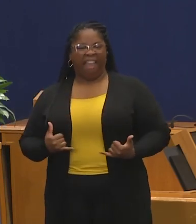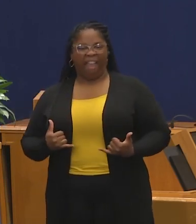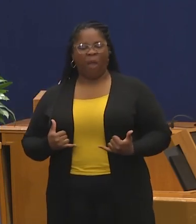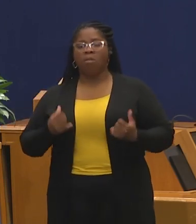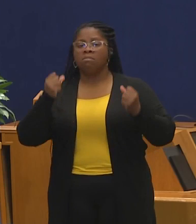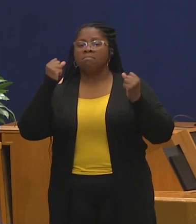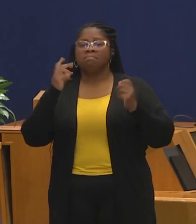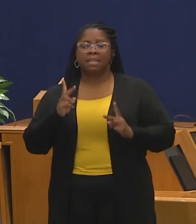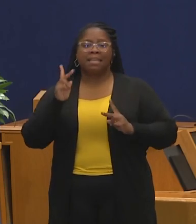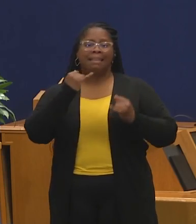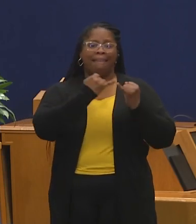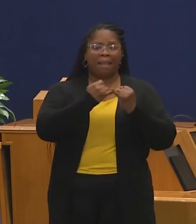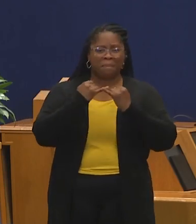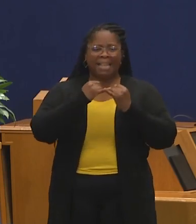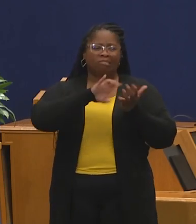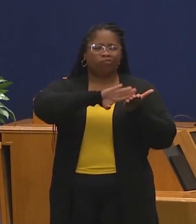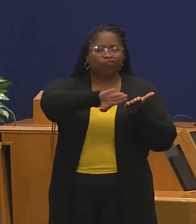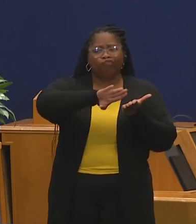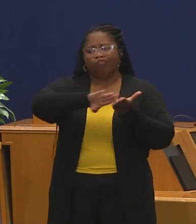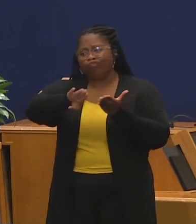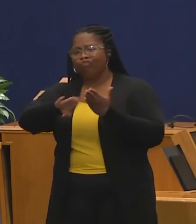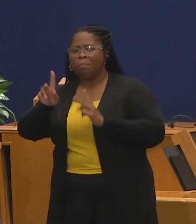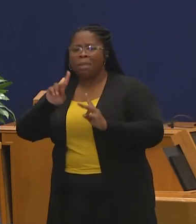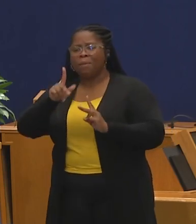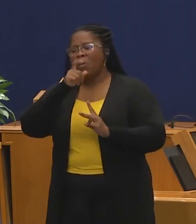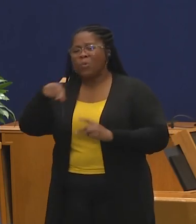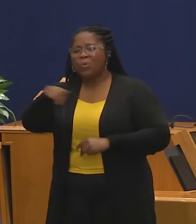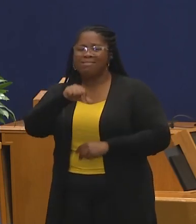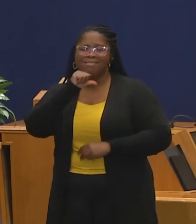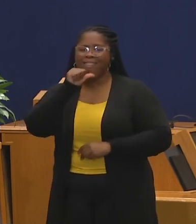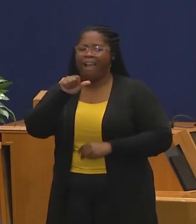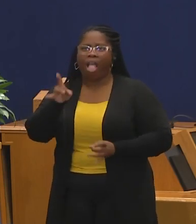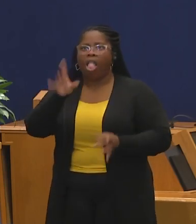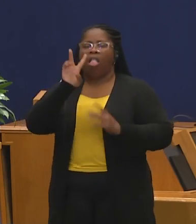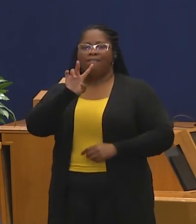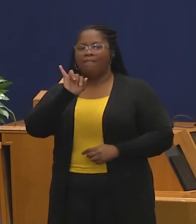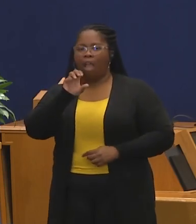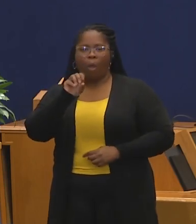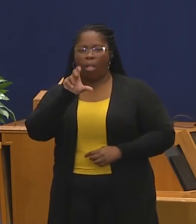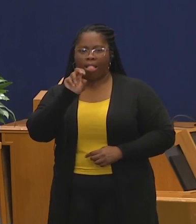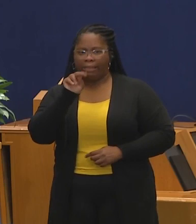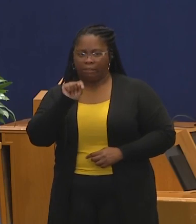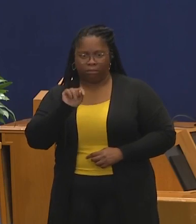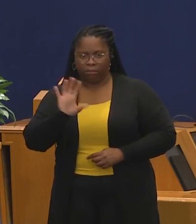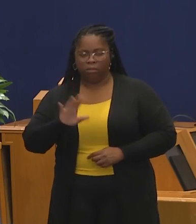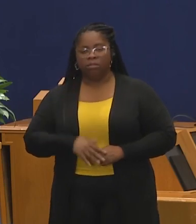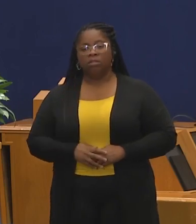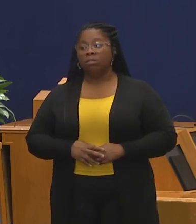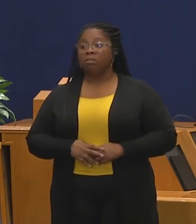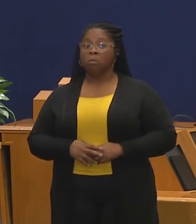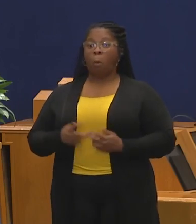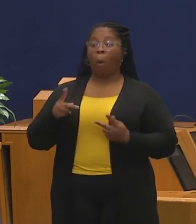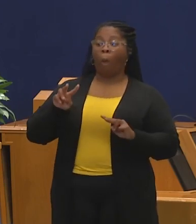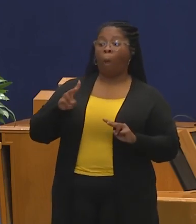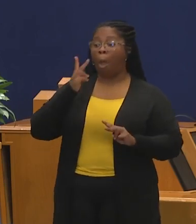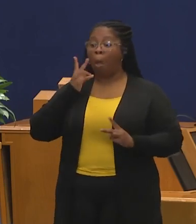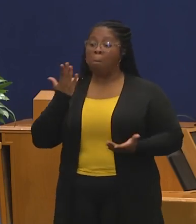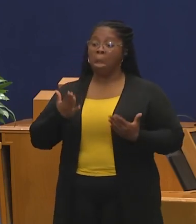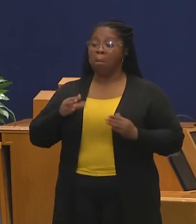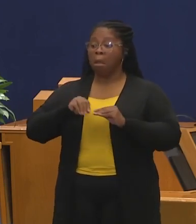as many people as possible who are considered nonviolent. We can't wait until an outbreak occurs to take